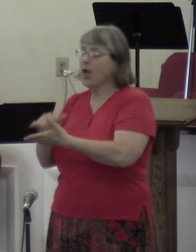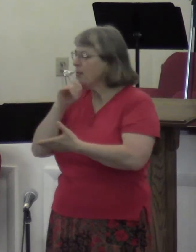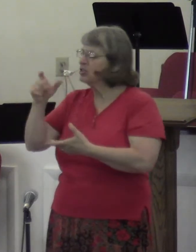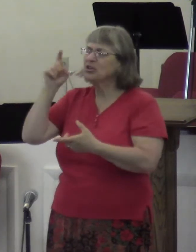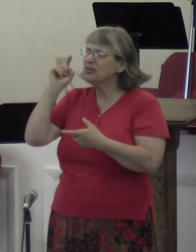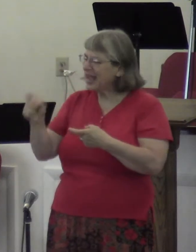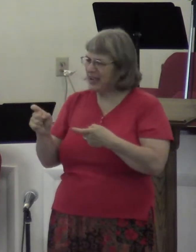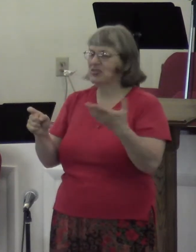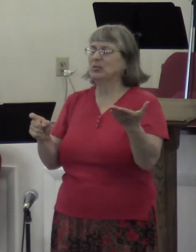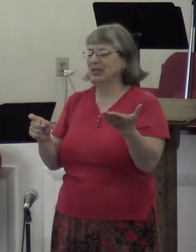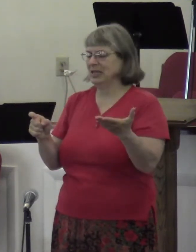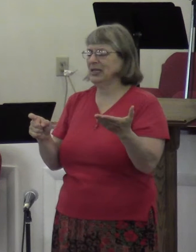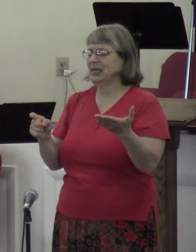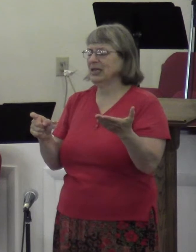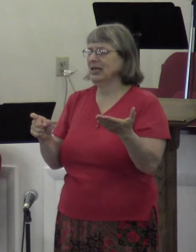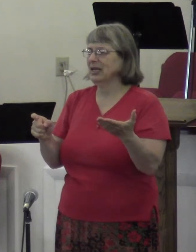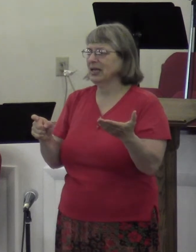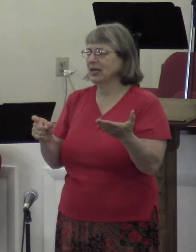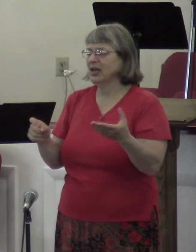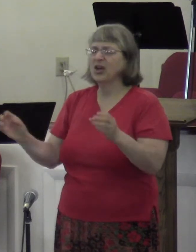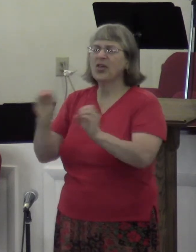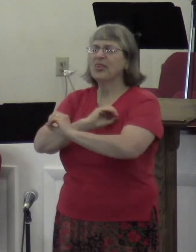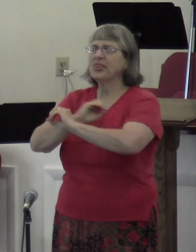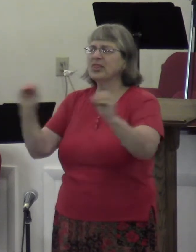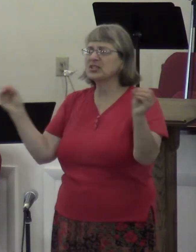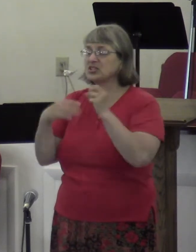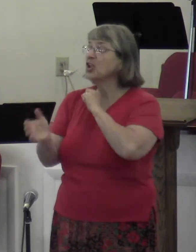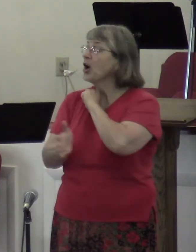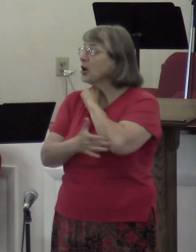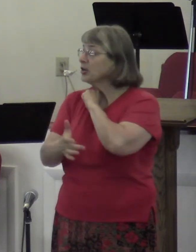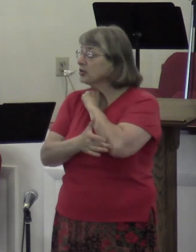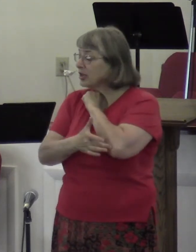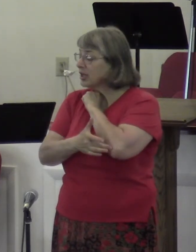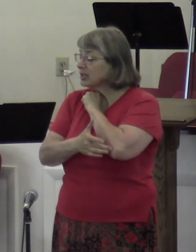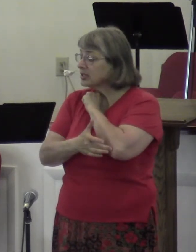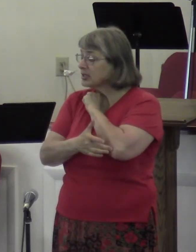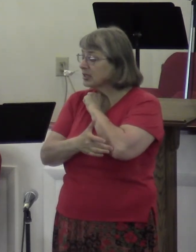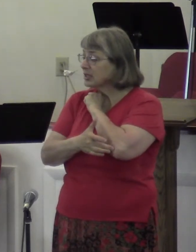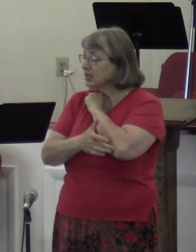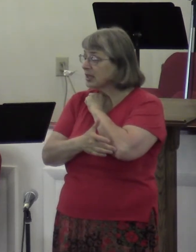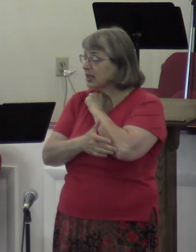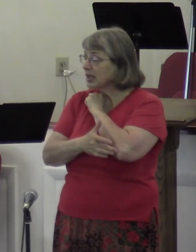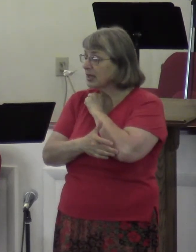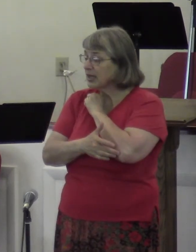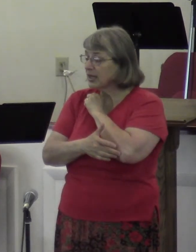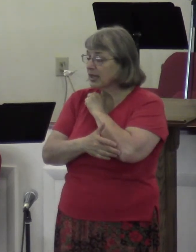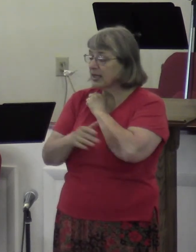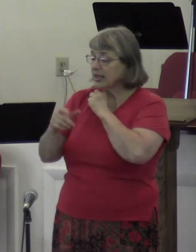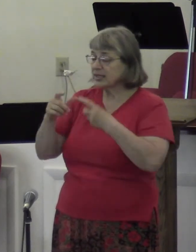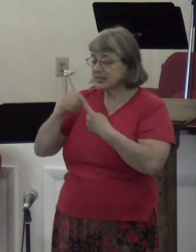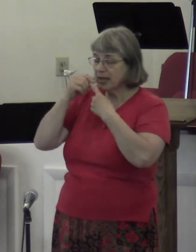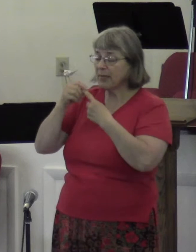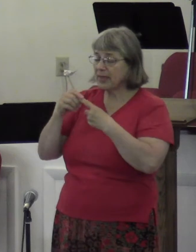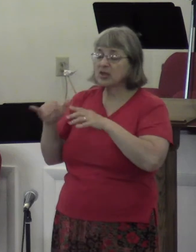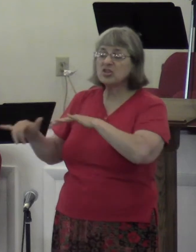have to be. There is no temptation but such as is common to man.